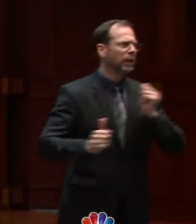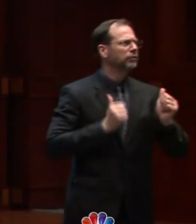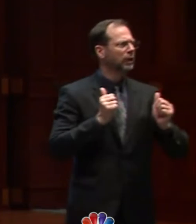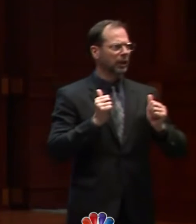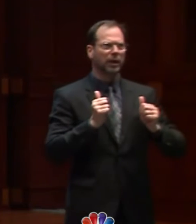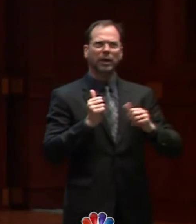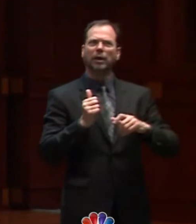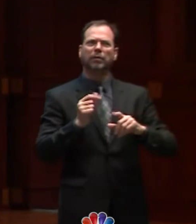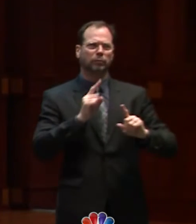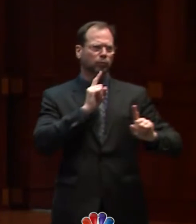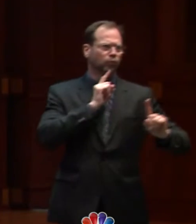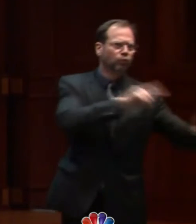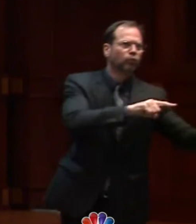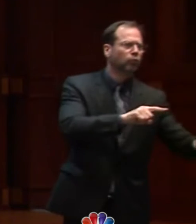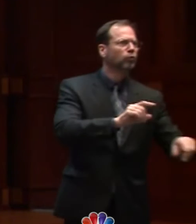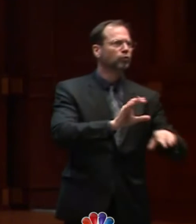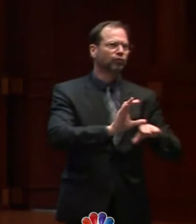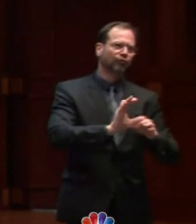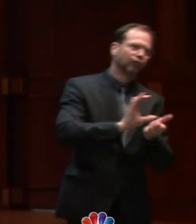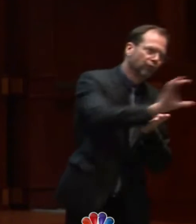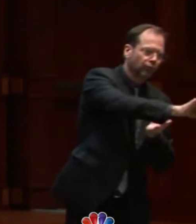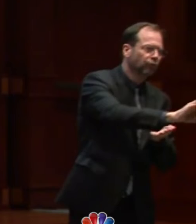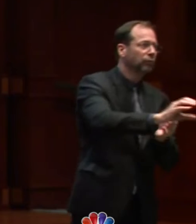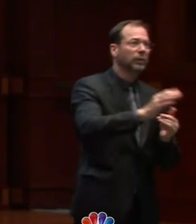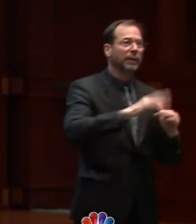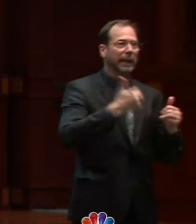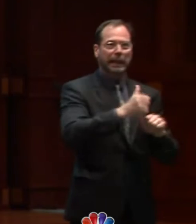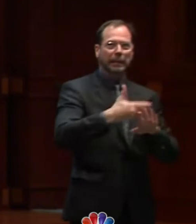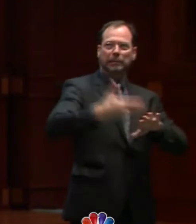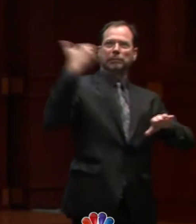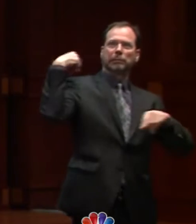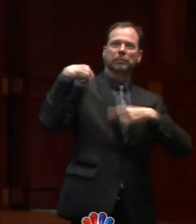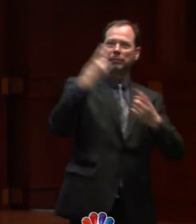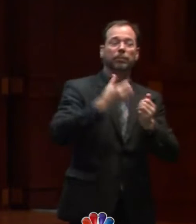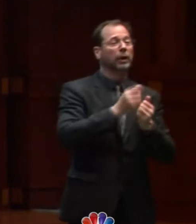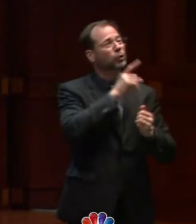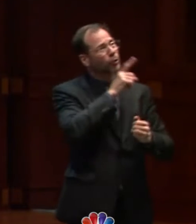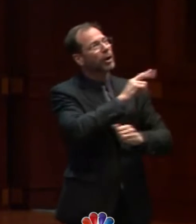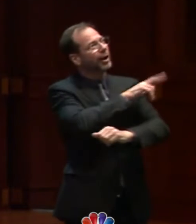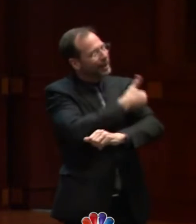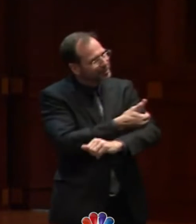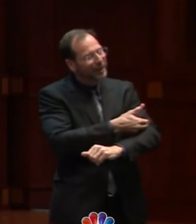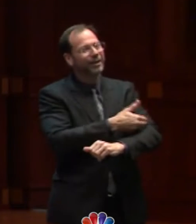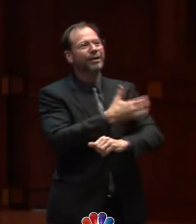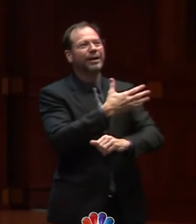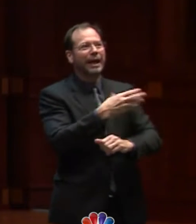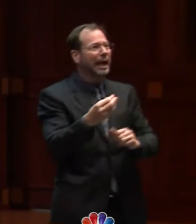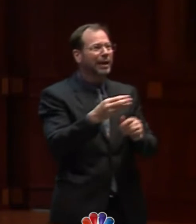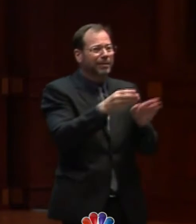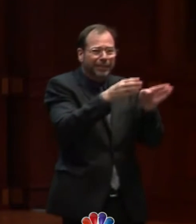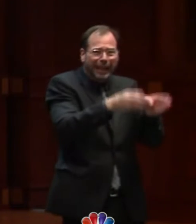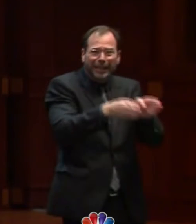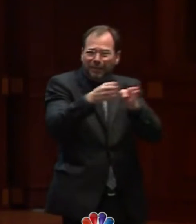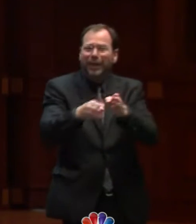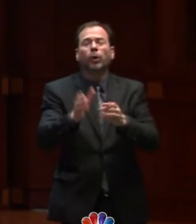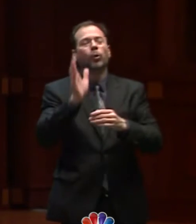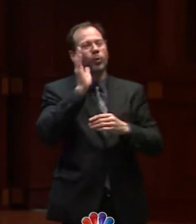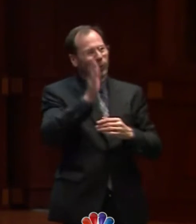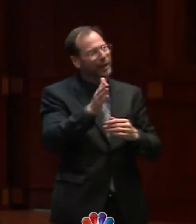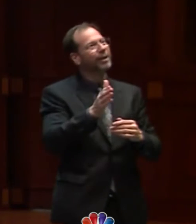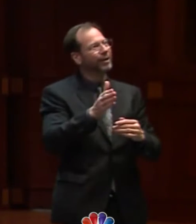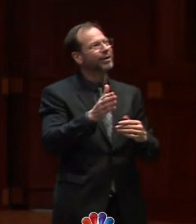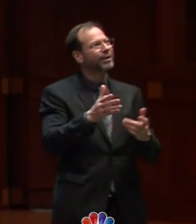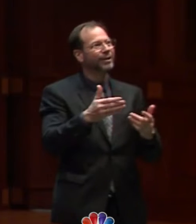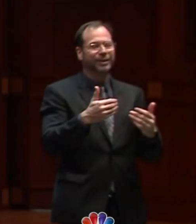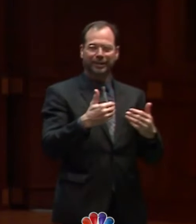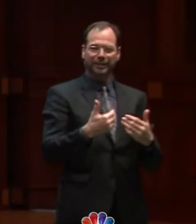more robustly than ever before in response to anything like this to ensure that hospitals as well as individuals are going to have the